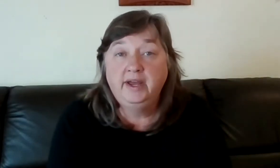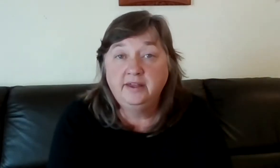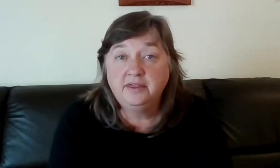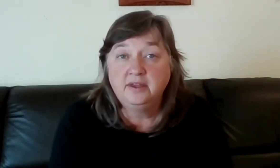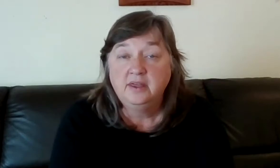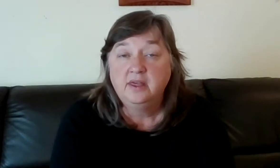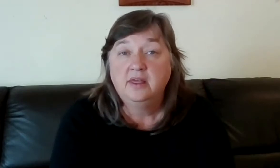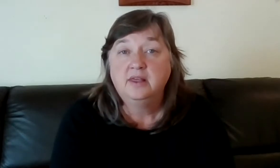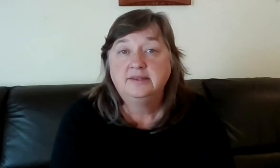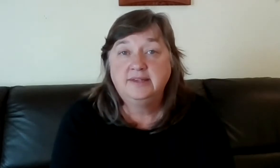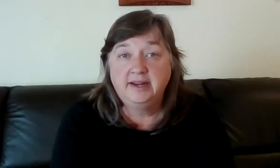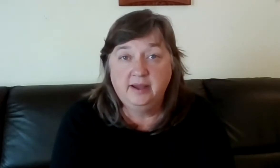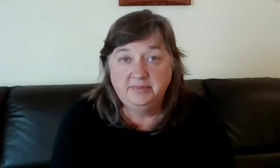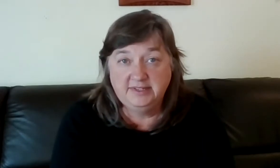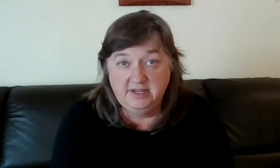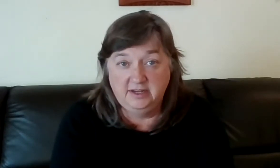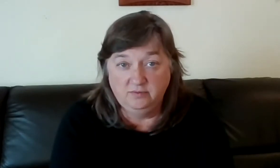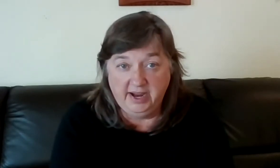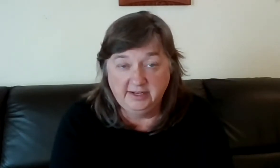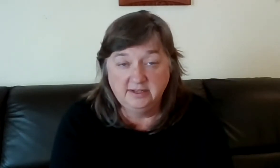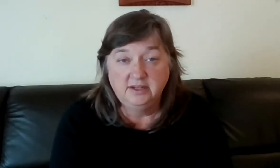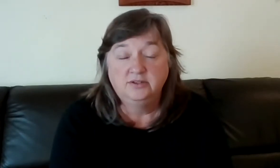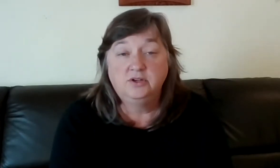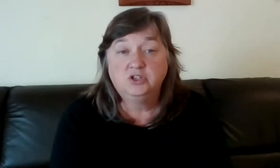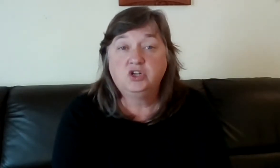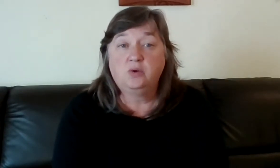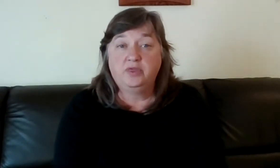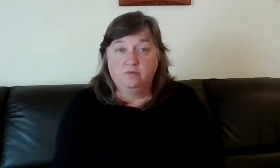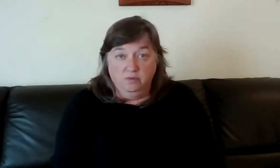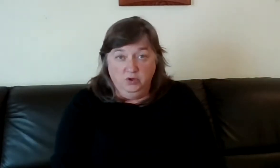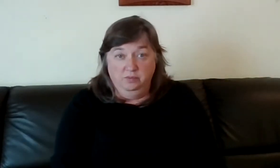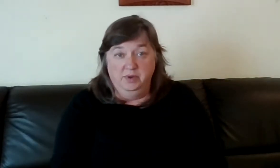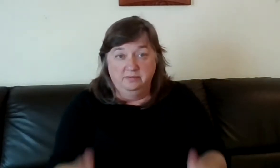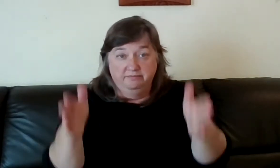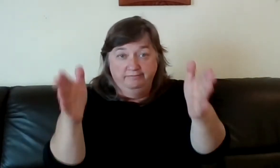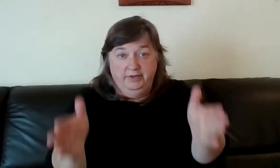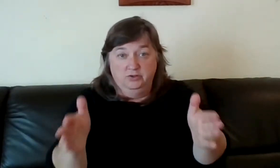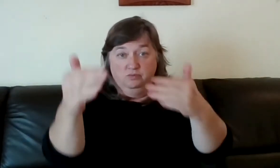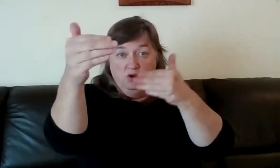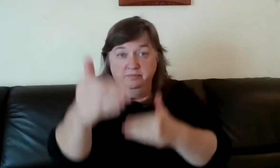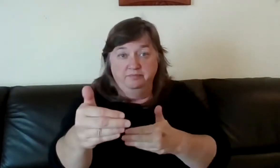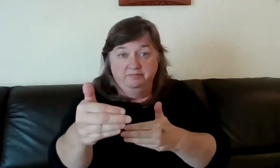with setting up the scene, right? So you're going to start with the room. Here's your room.